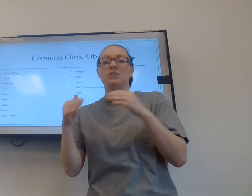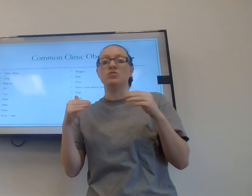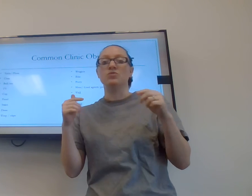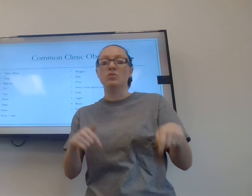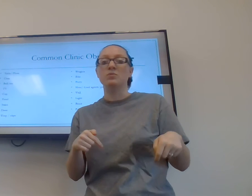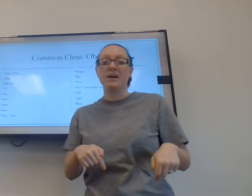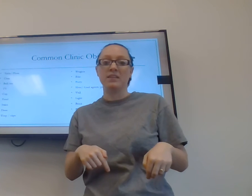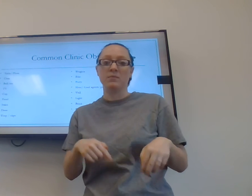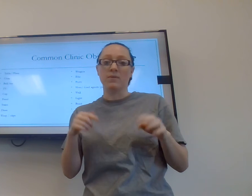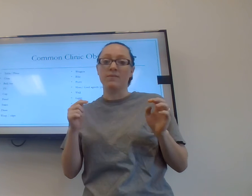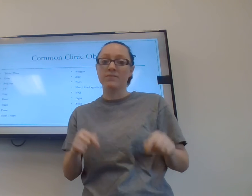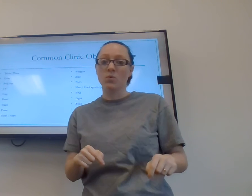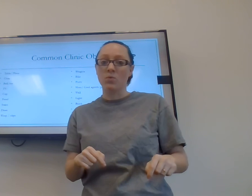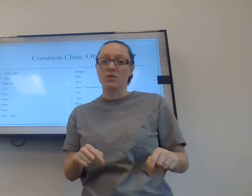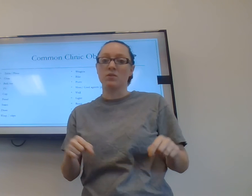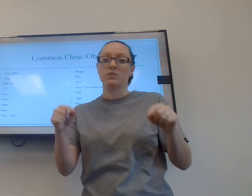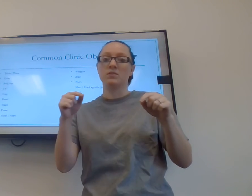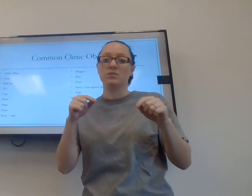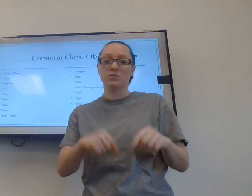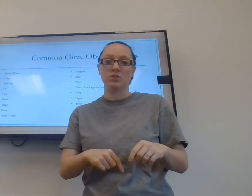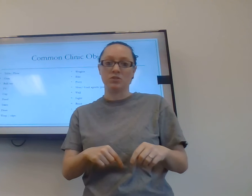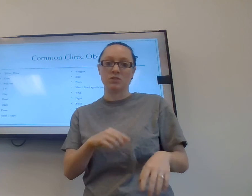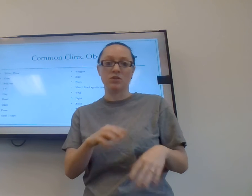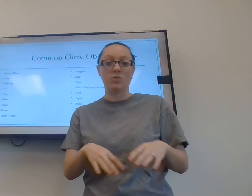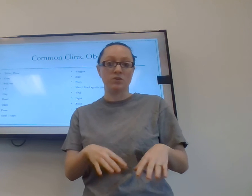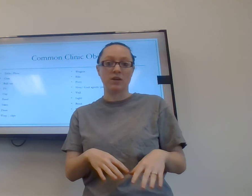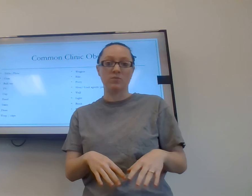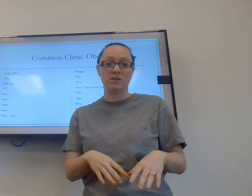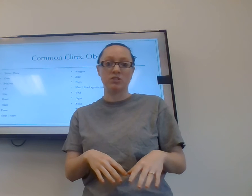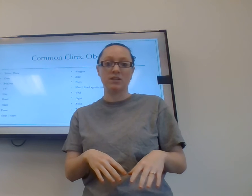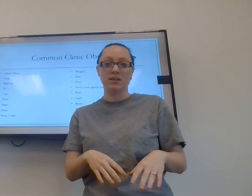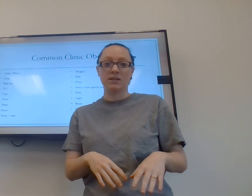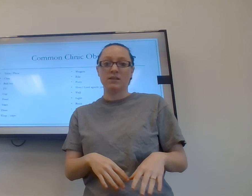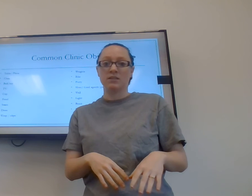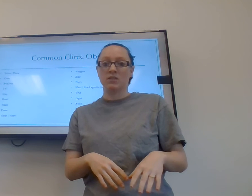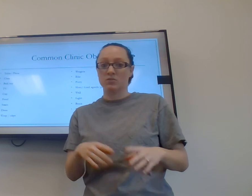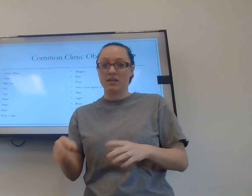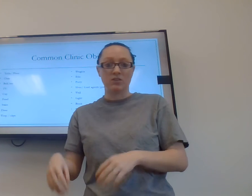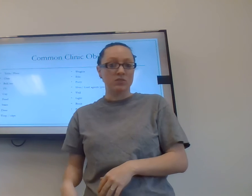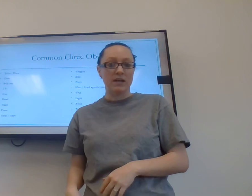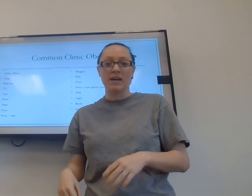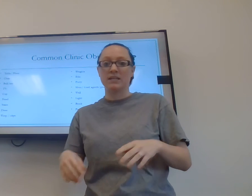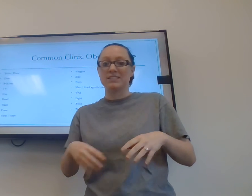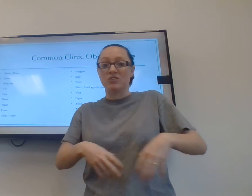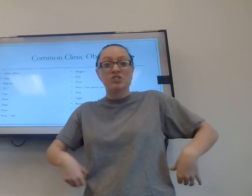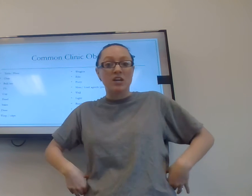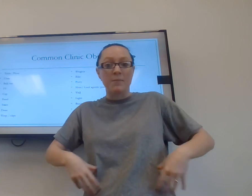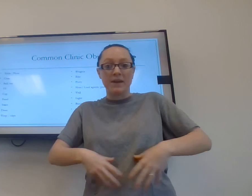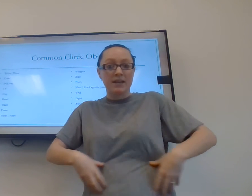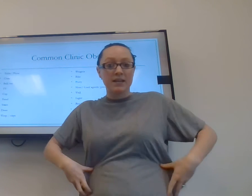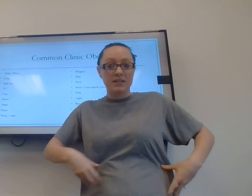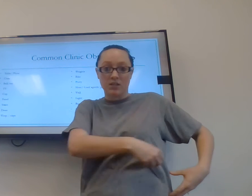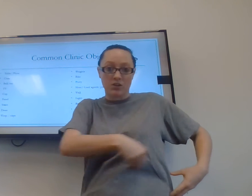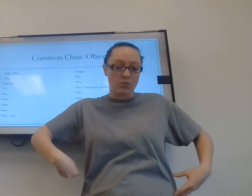you notify them before going to that region. You know, say your leg, say your stomach. You're going to